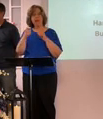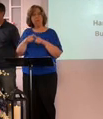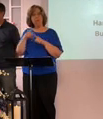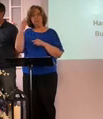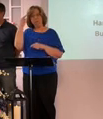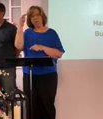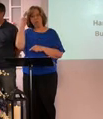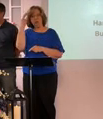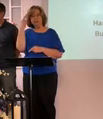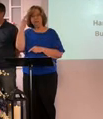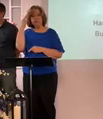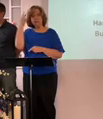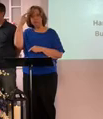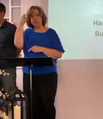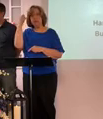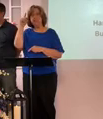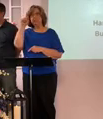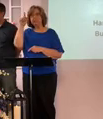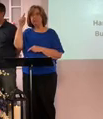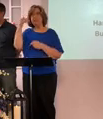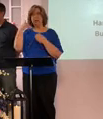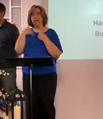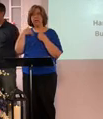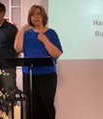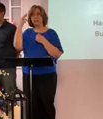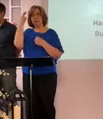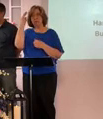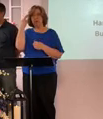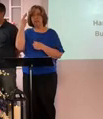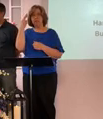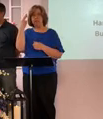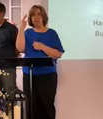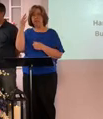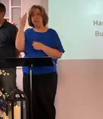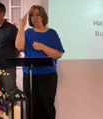It's because God has a reason. And you can't always know